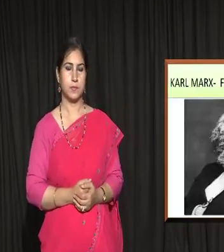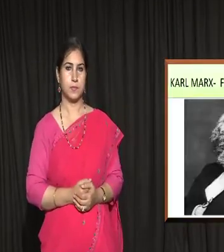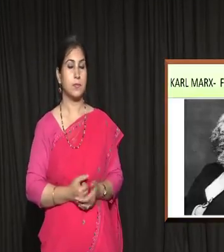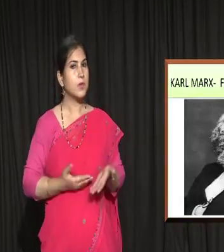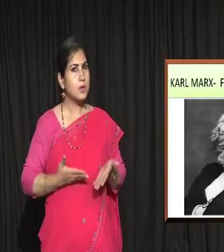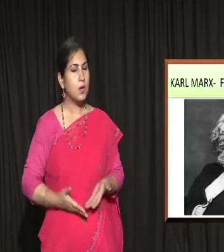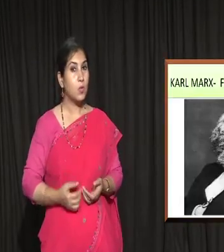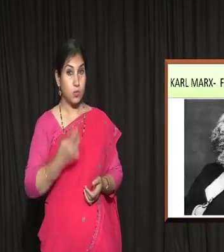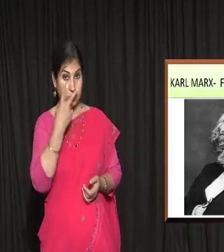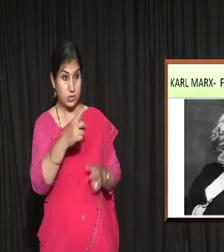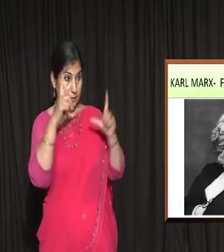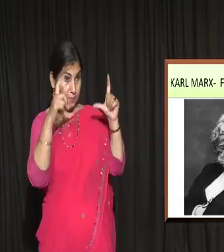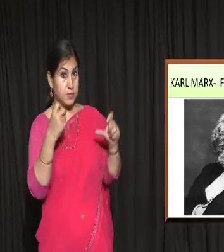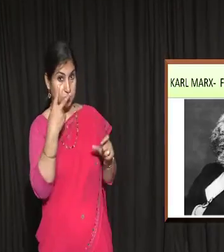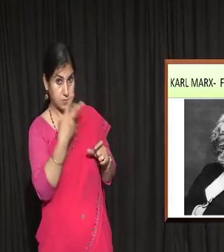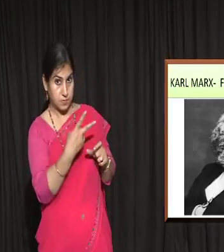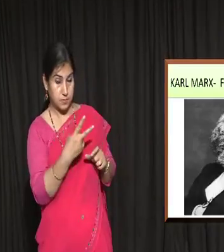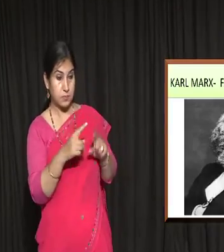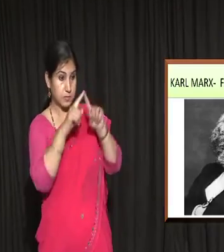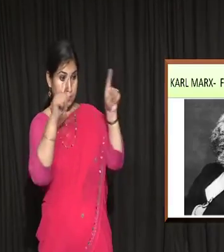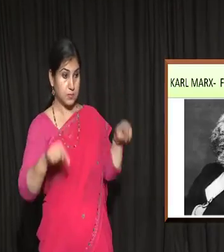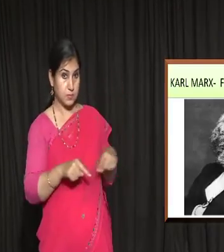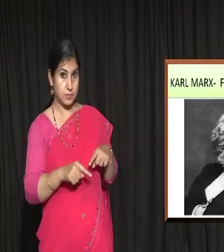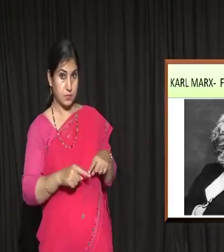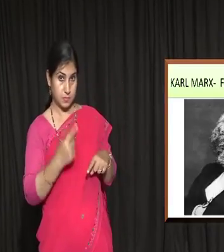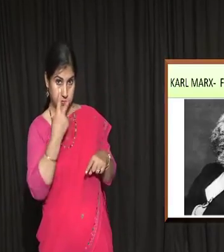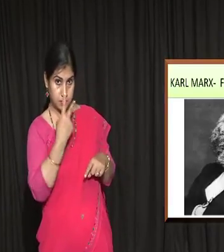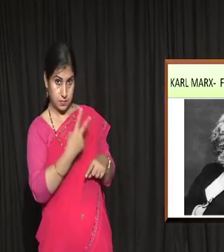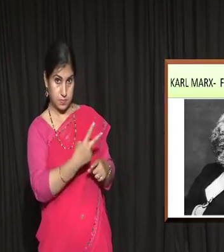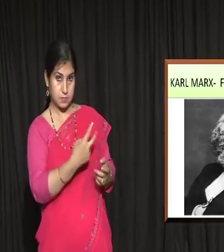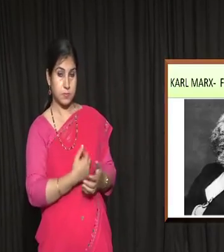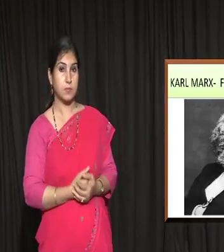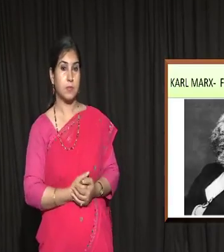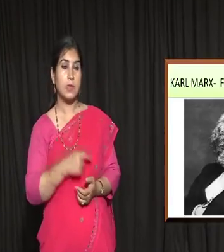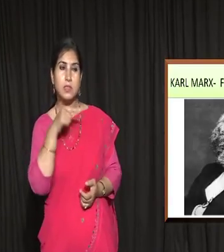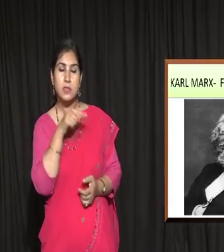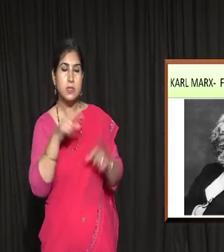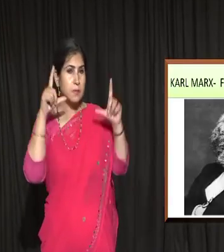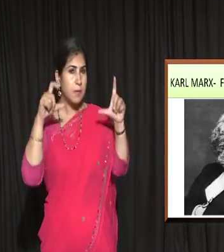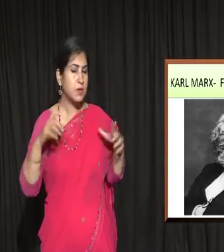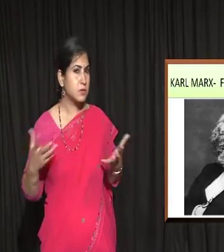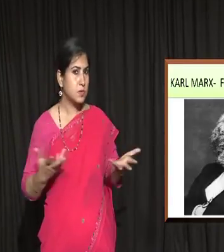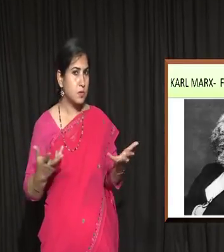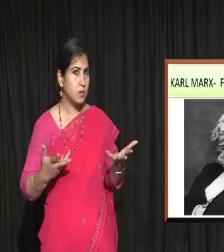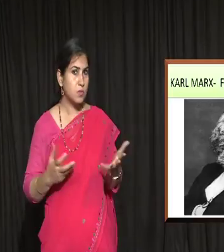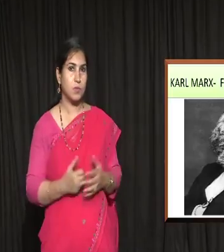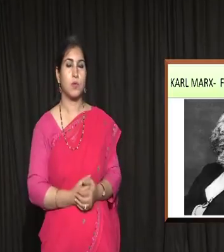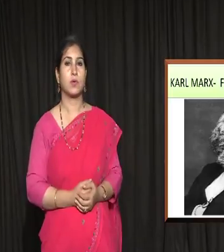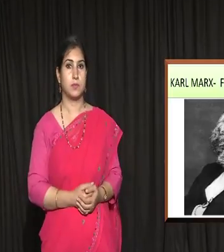Now you can see a picture on the TV screen. This is a picture of